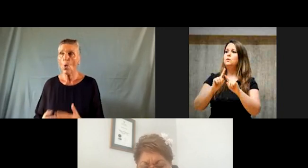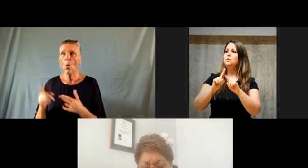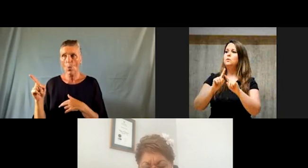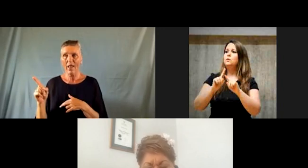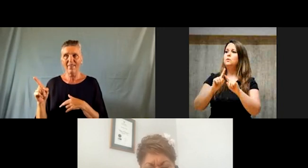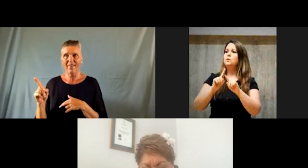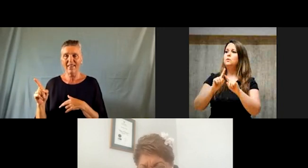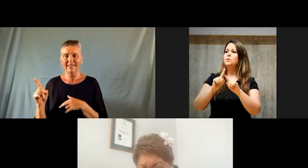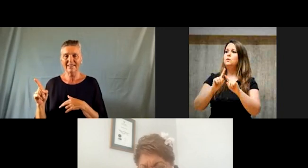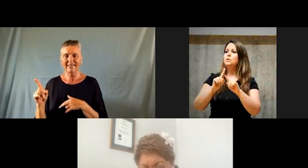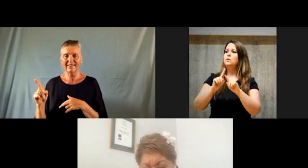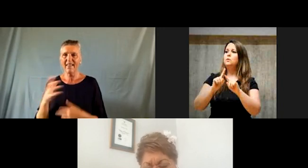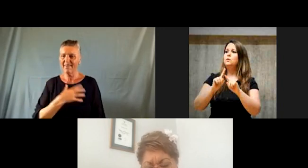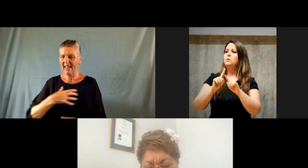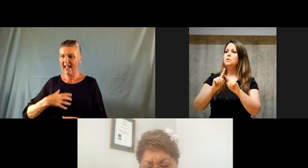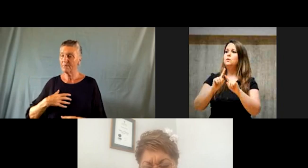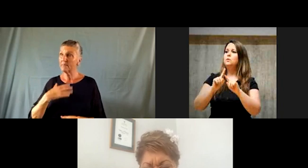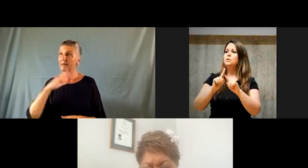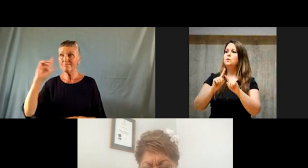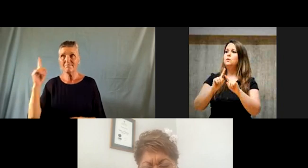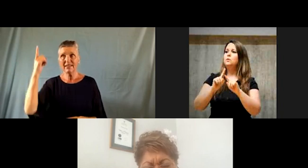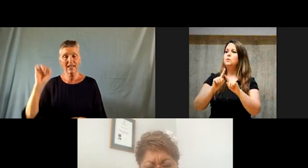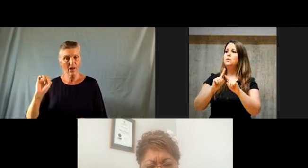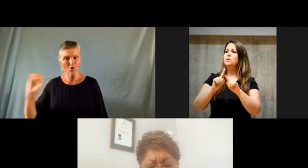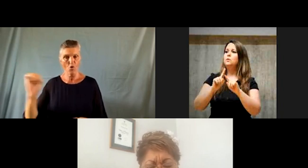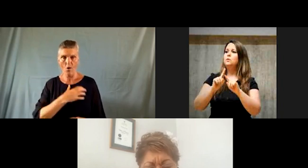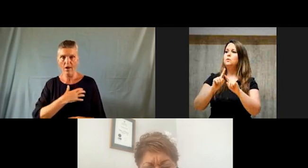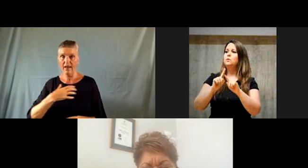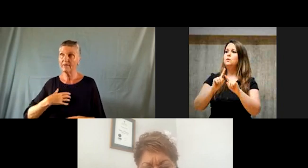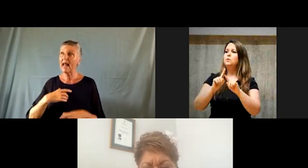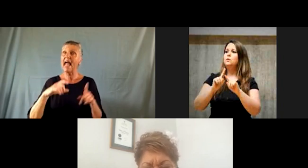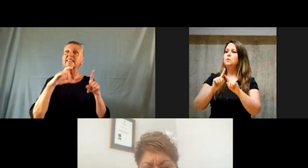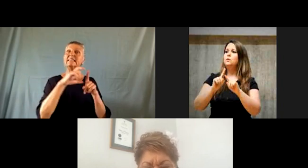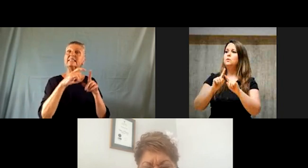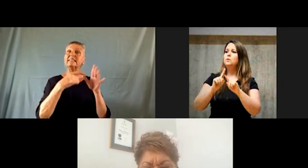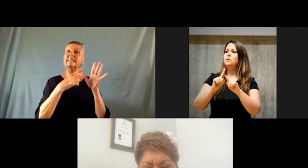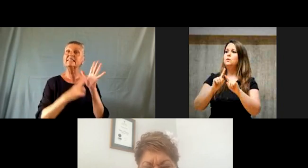her government. As David and other speakers have eloquently said,